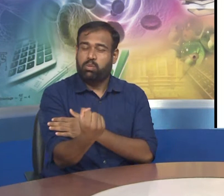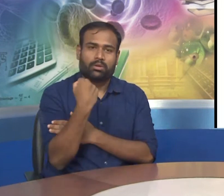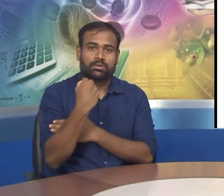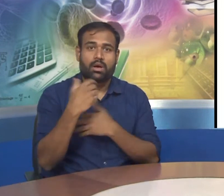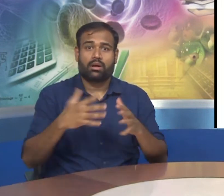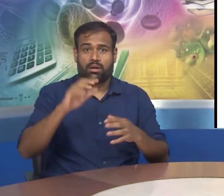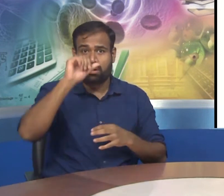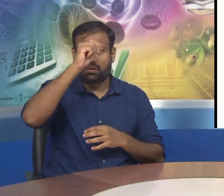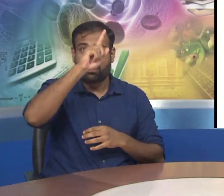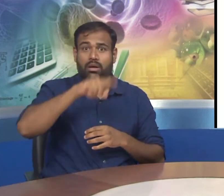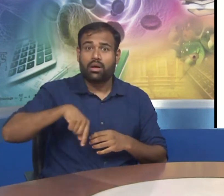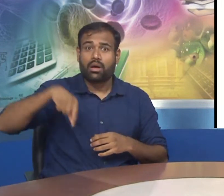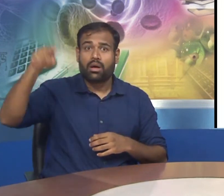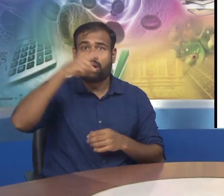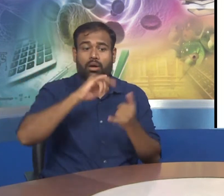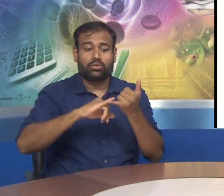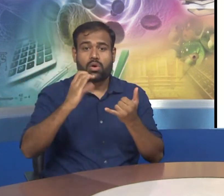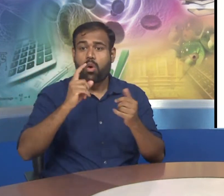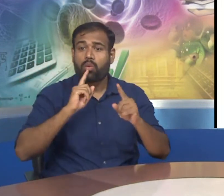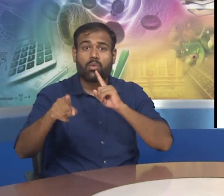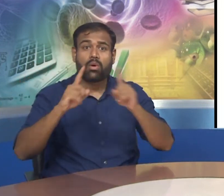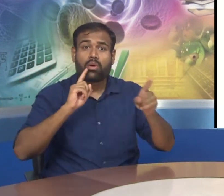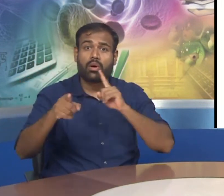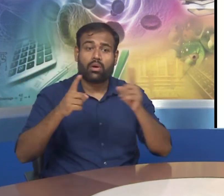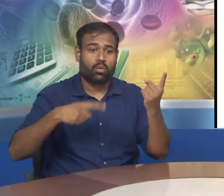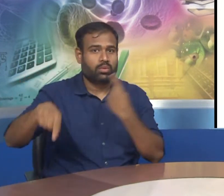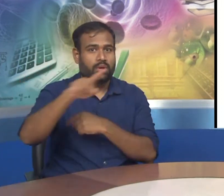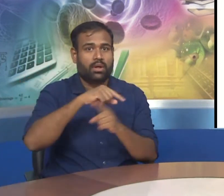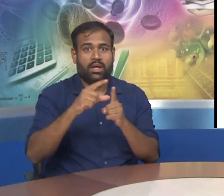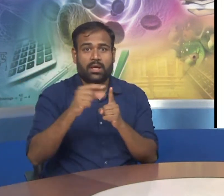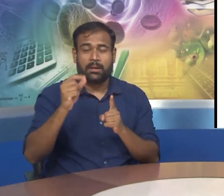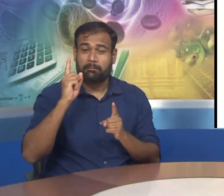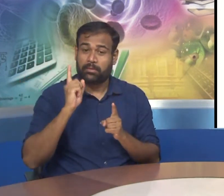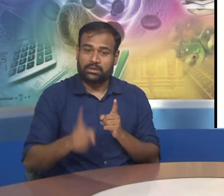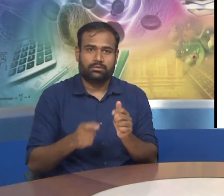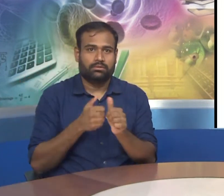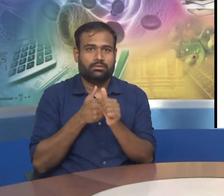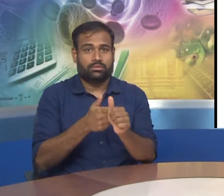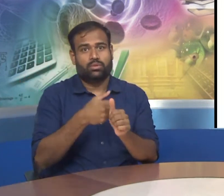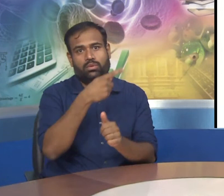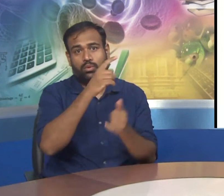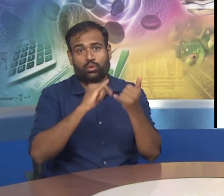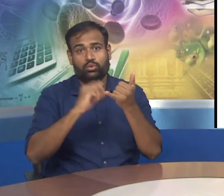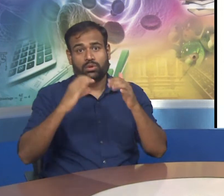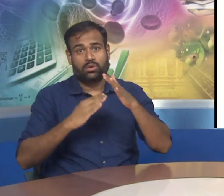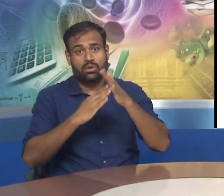We know that Supreme Court is the highest judicial authority of India.